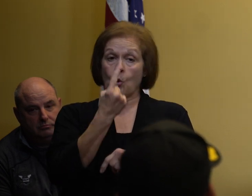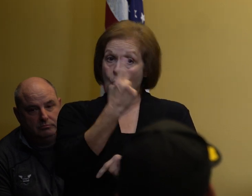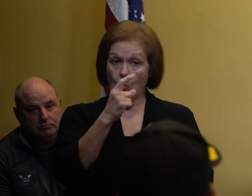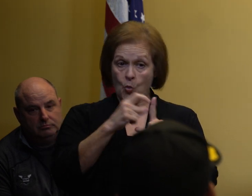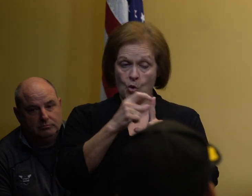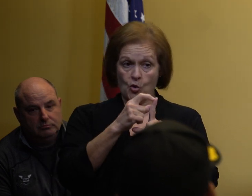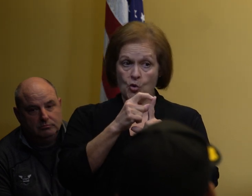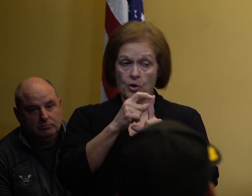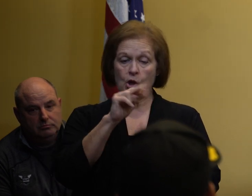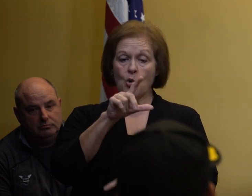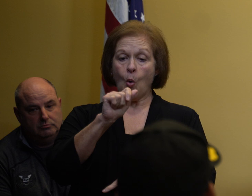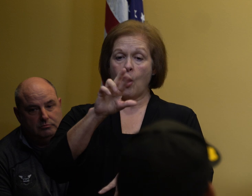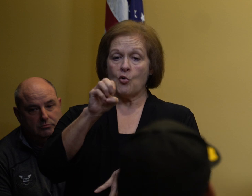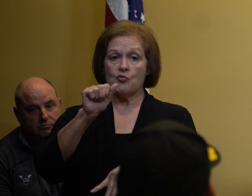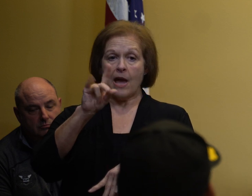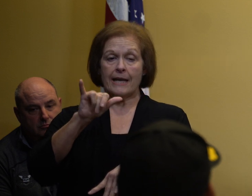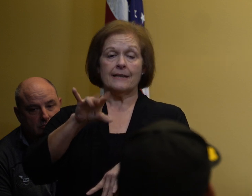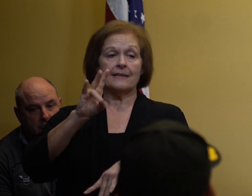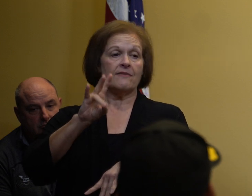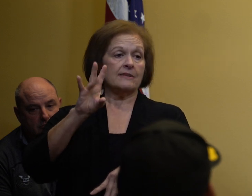one word, NOLA Ready, to